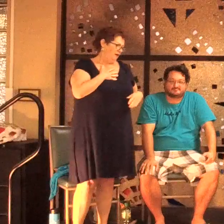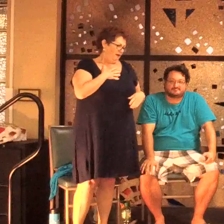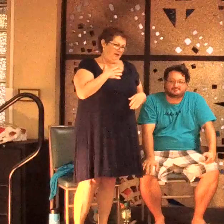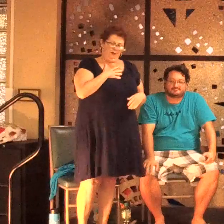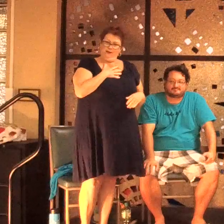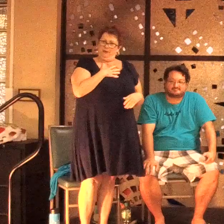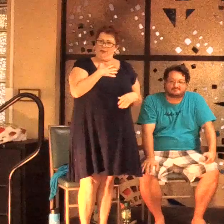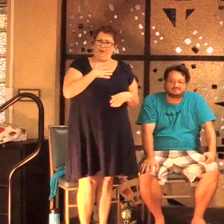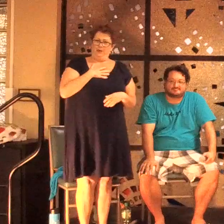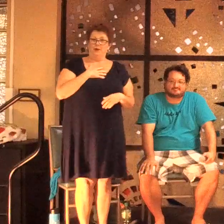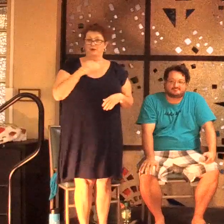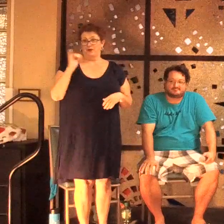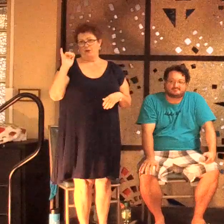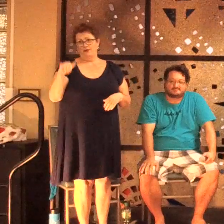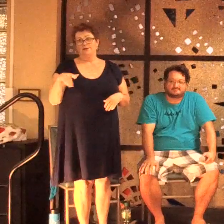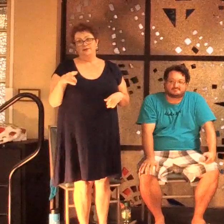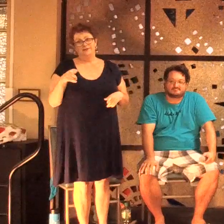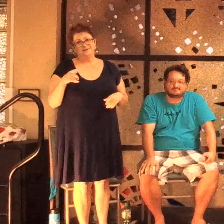everybody.